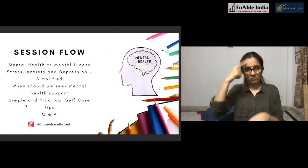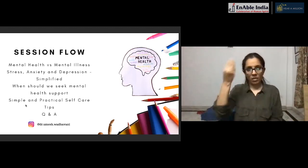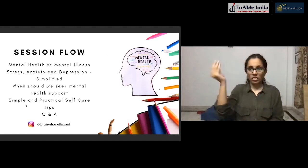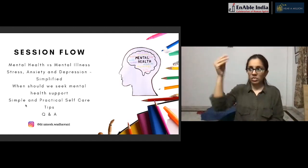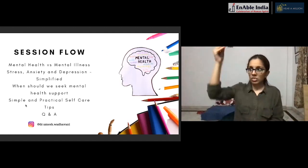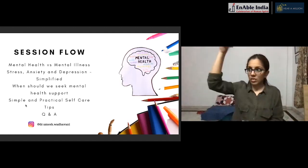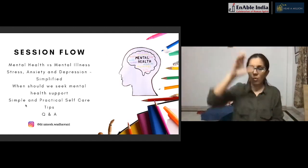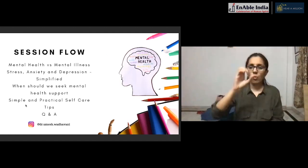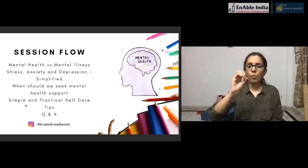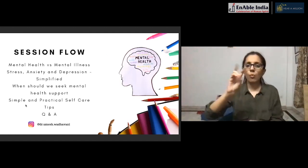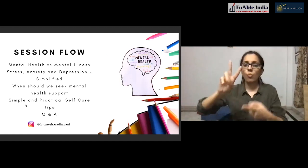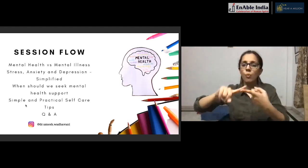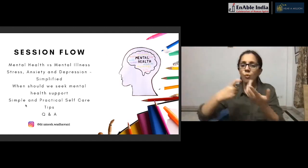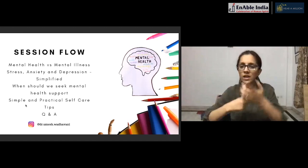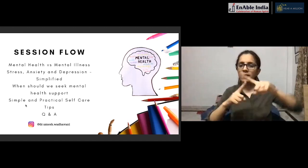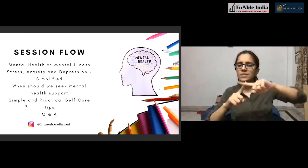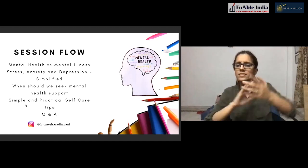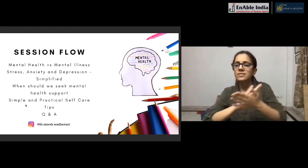example.